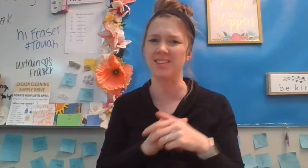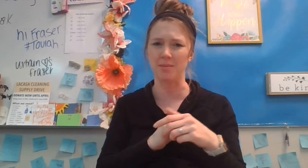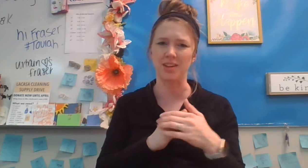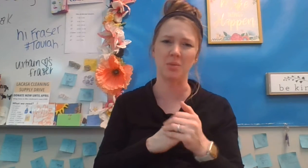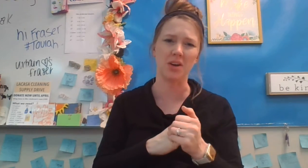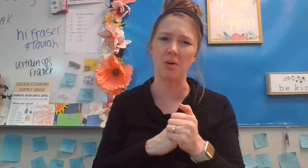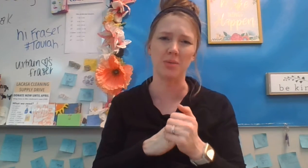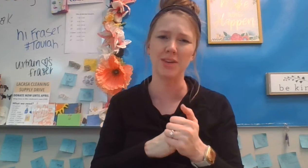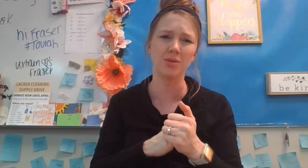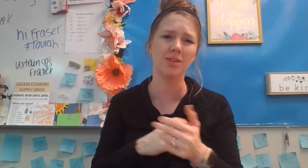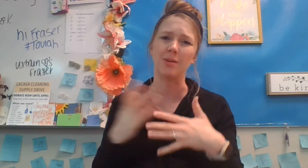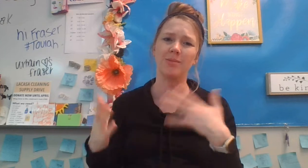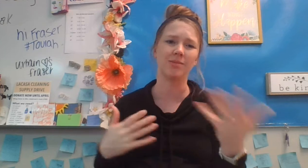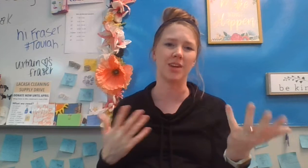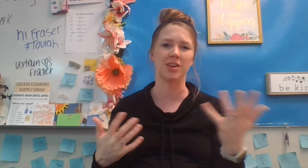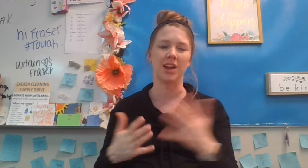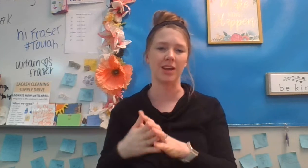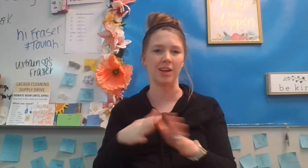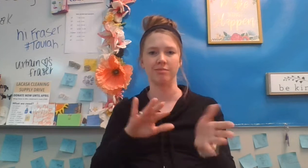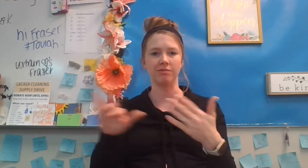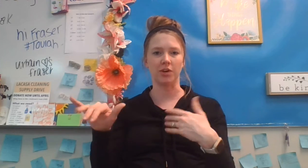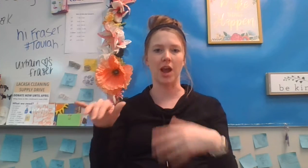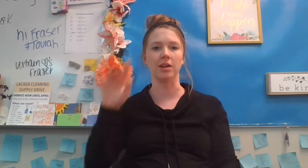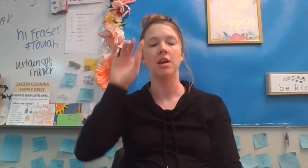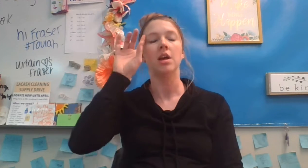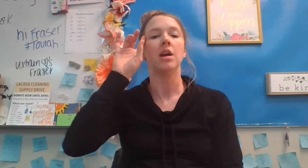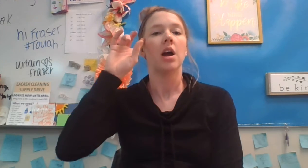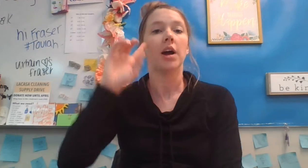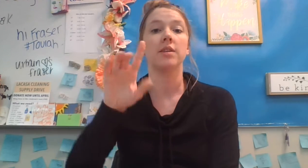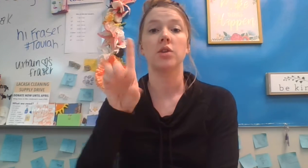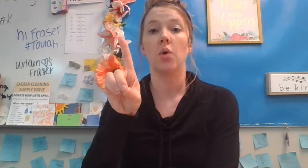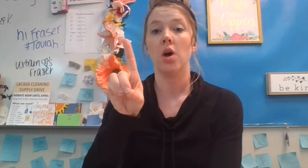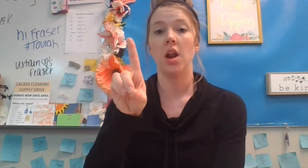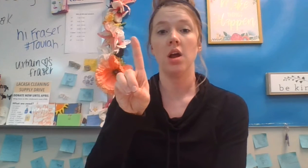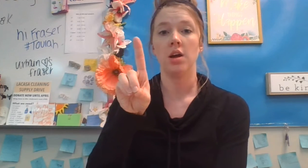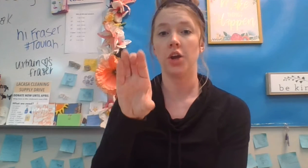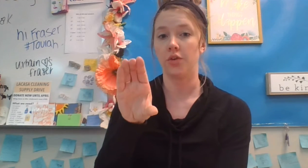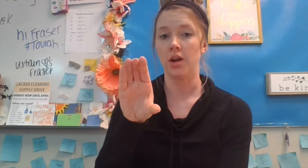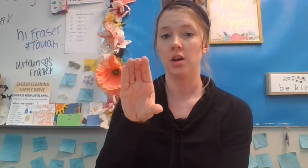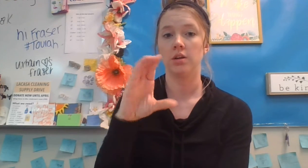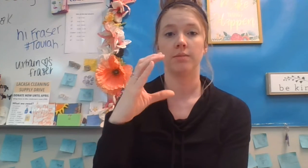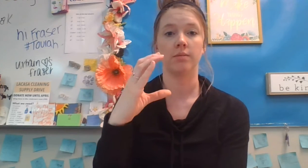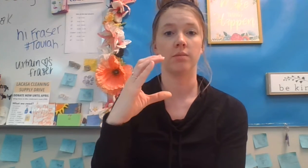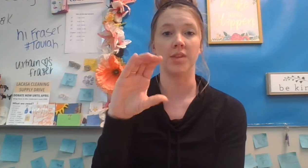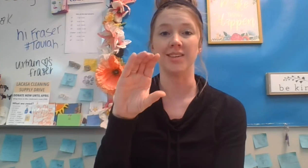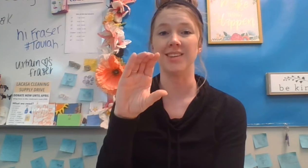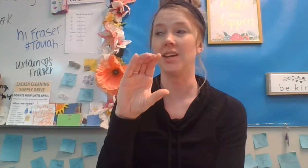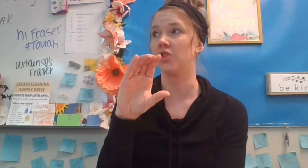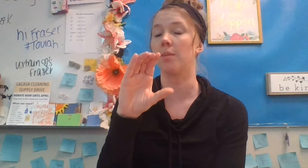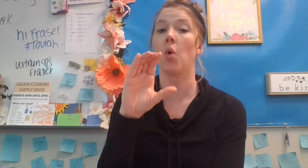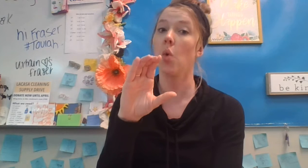It's something that we don't always use, so they just kind of get forgotten. All right, so 100 with that C hand shape,